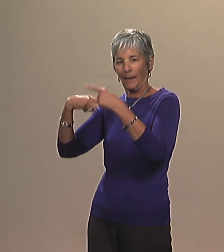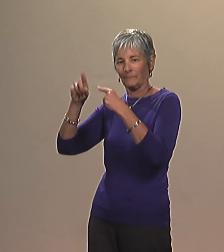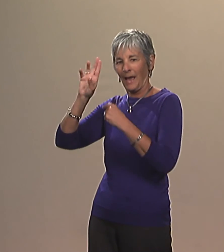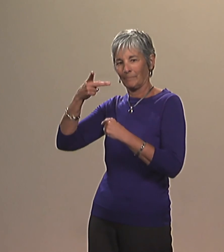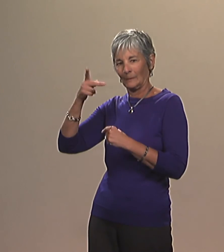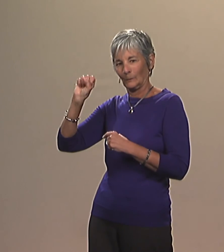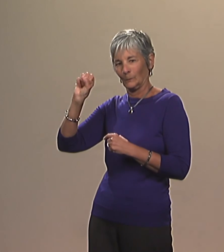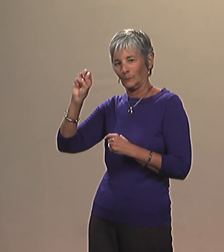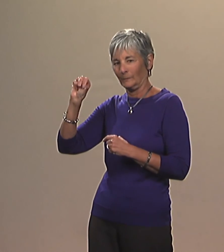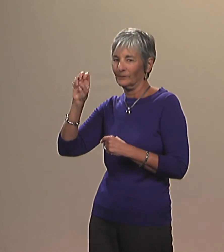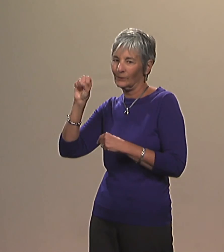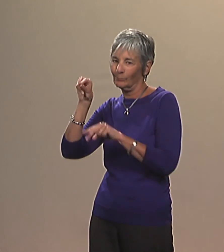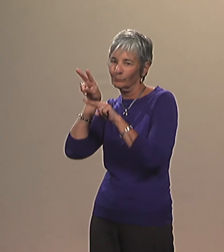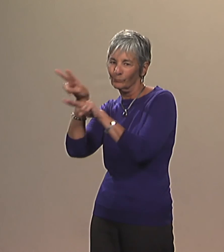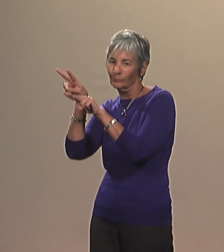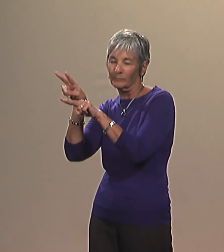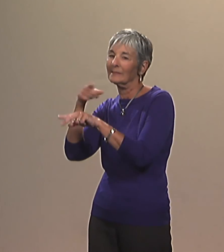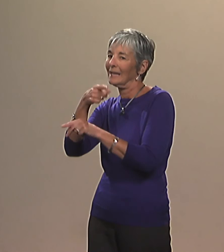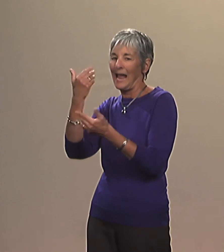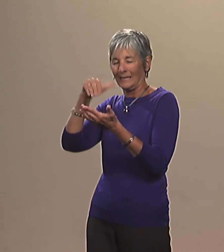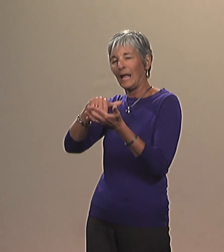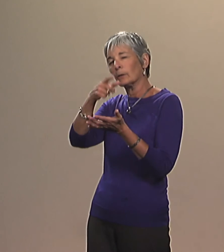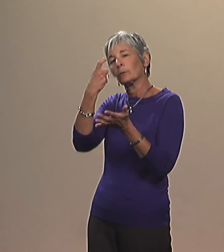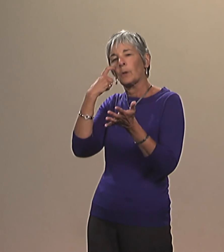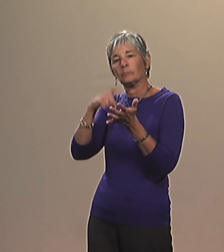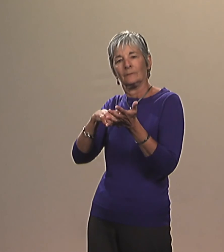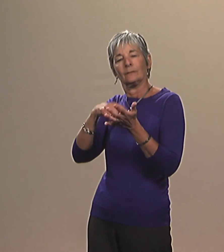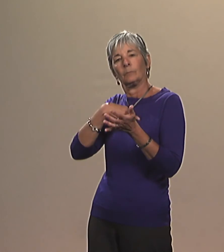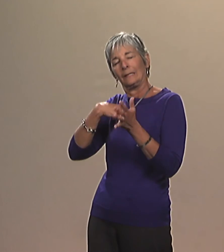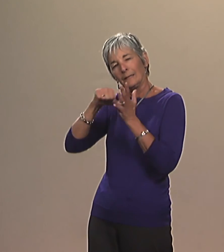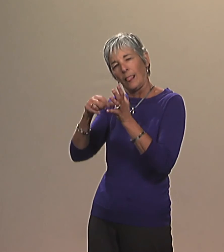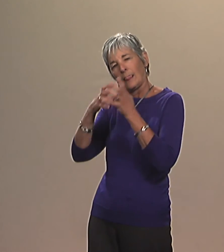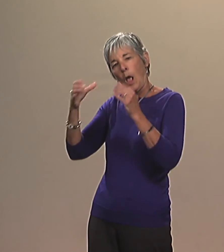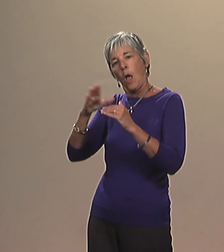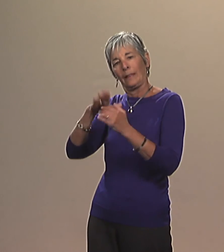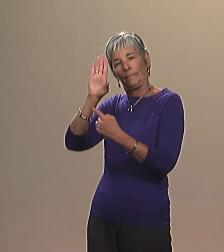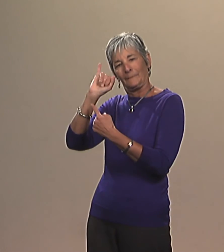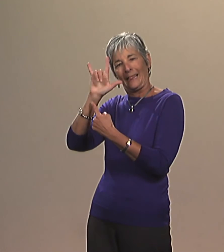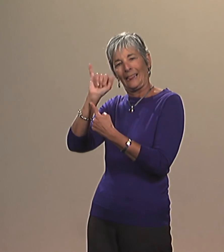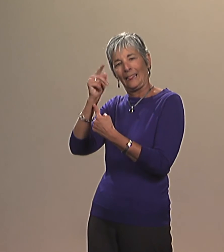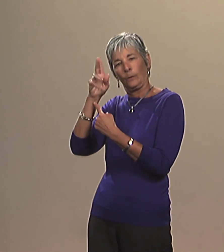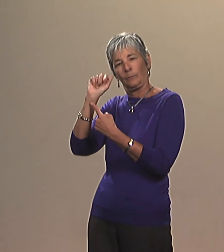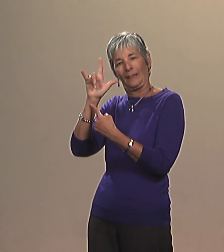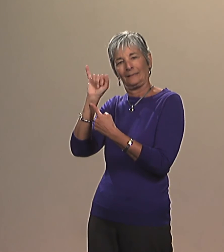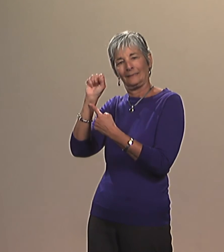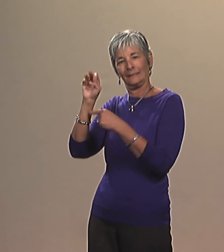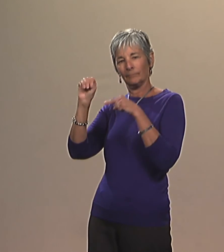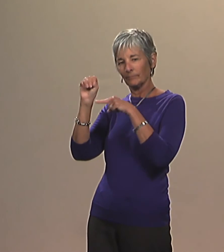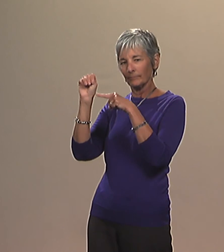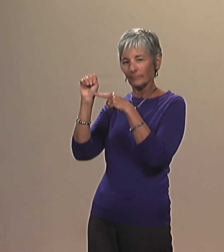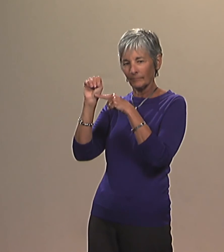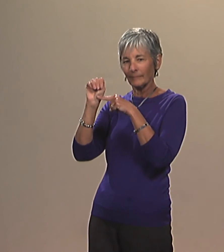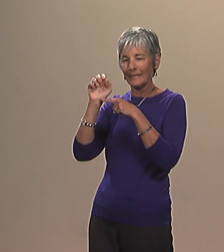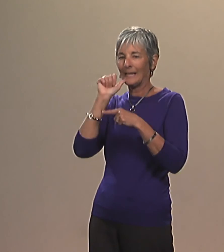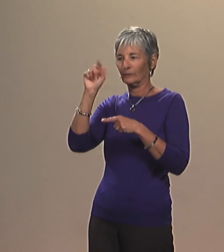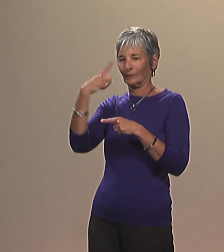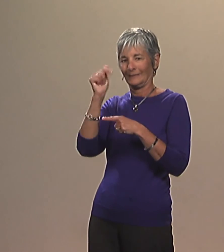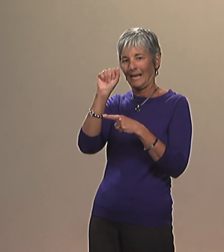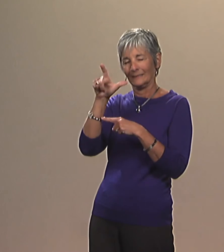out soon, so keep watching for those. I'm not sure if you noticed, but we emphasize bilingualism a great deal, and not just